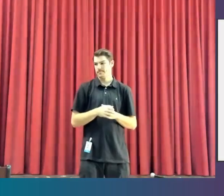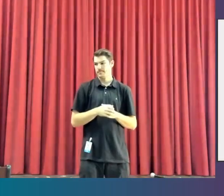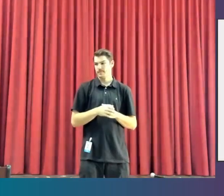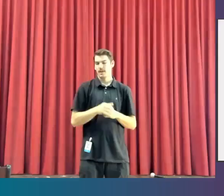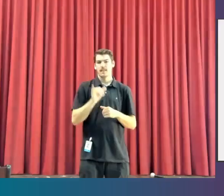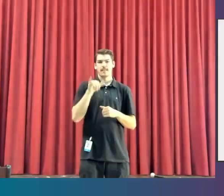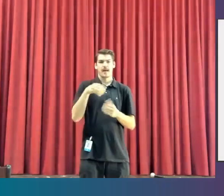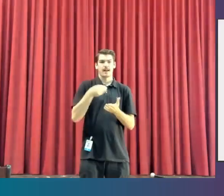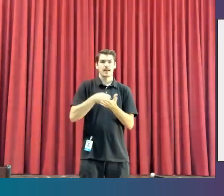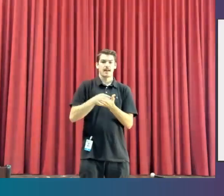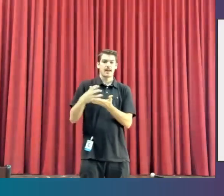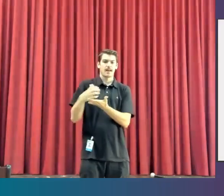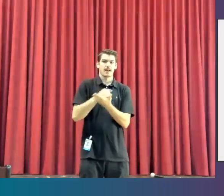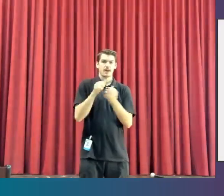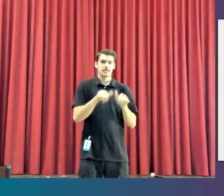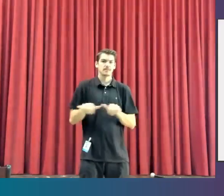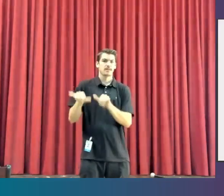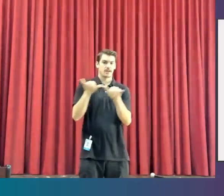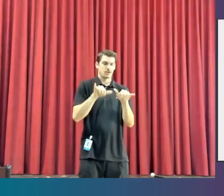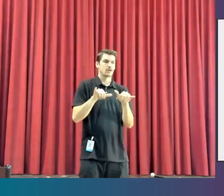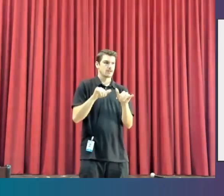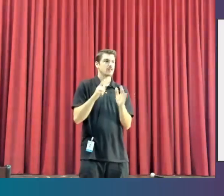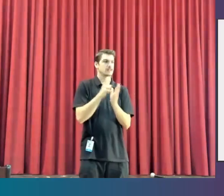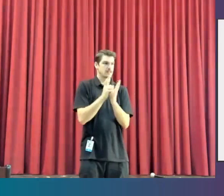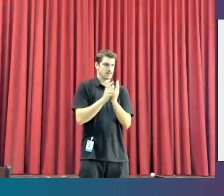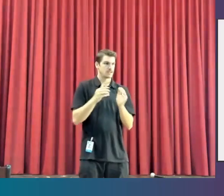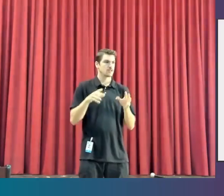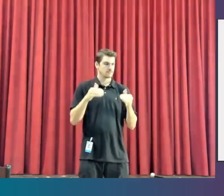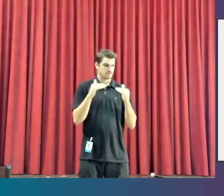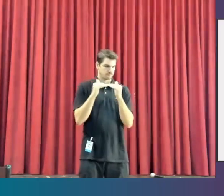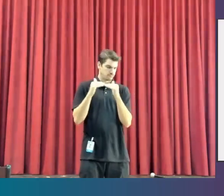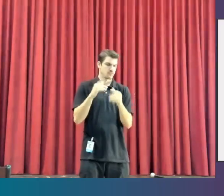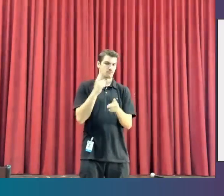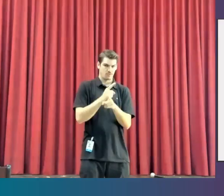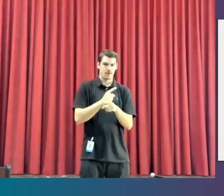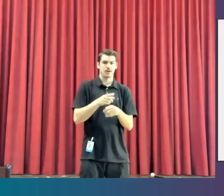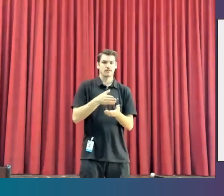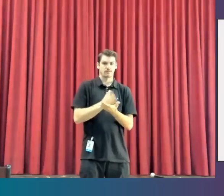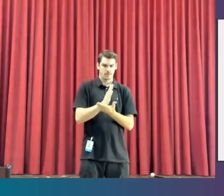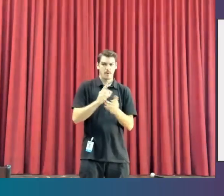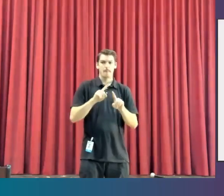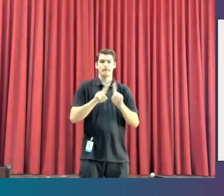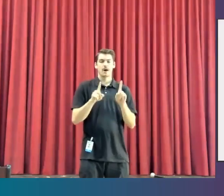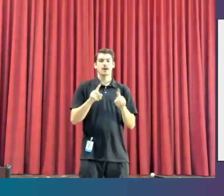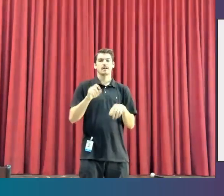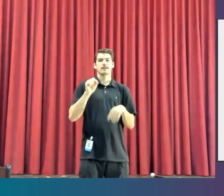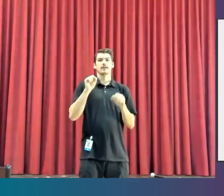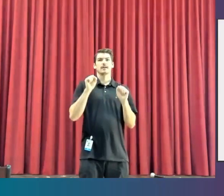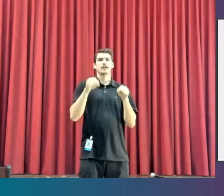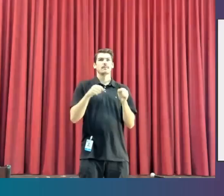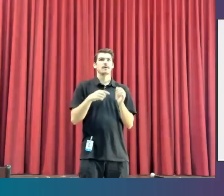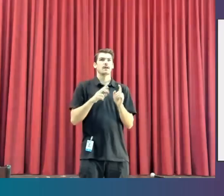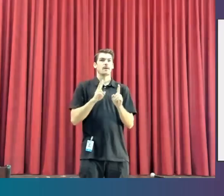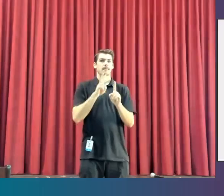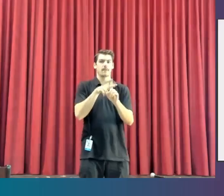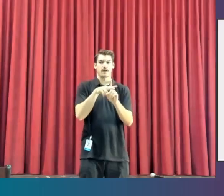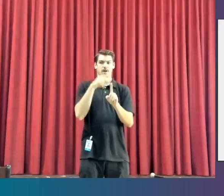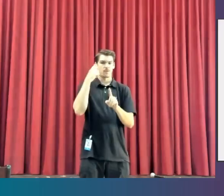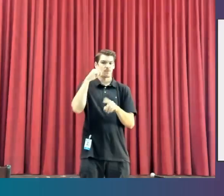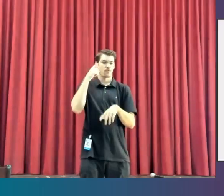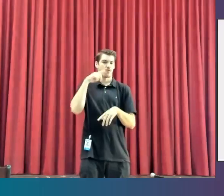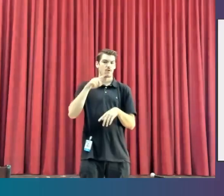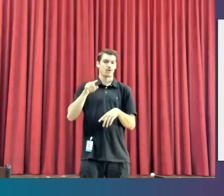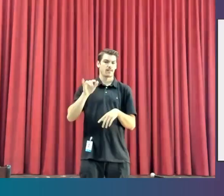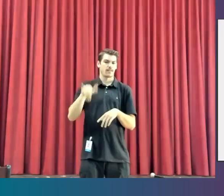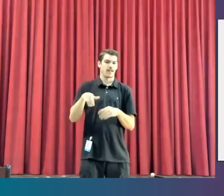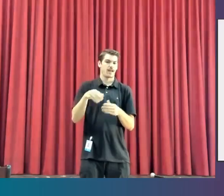That income standard, it is legal to have, it is valid to have, but it can only be applied to the portion